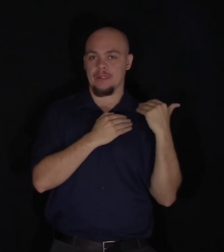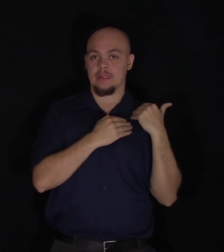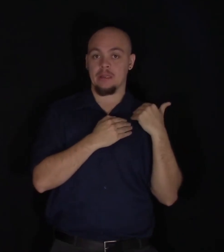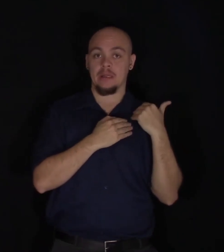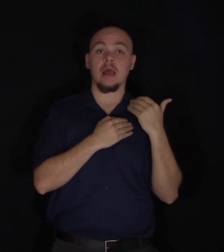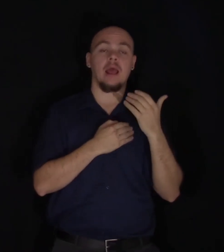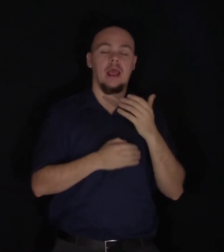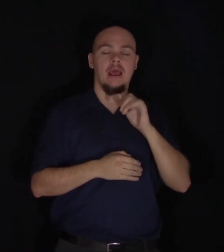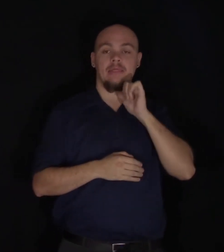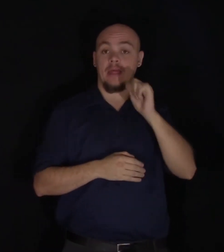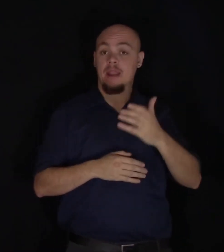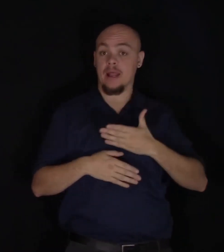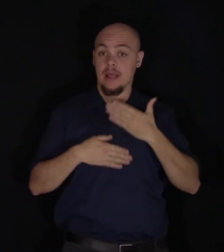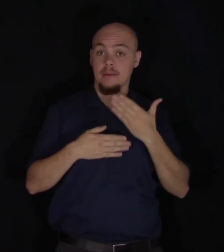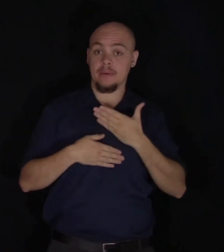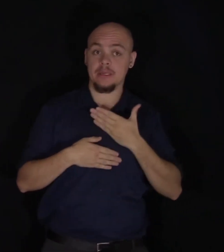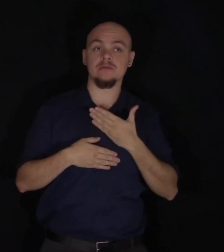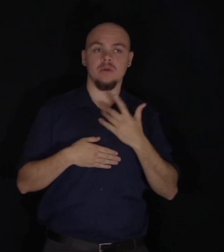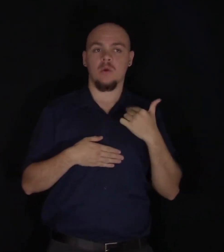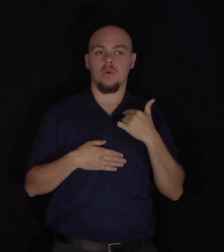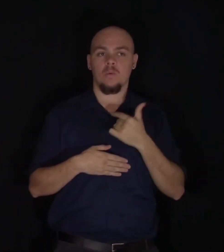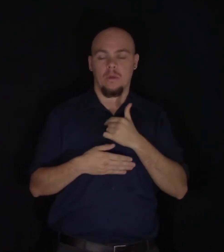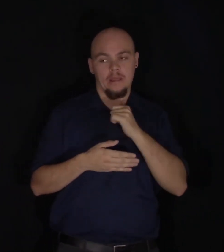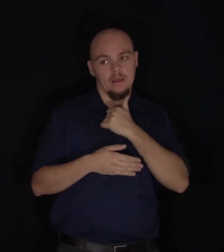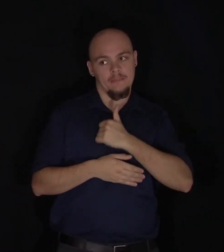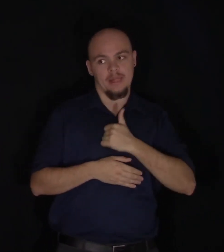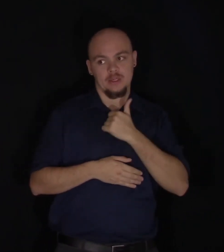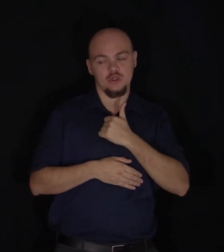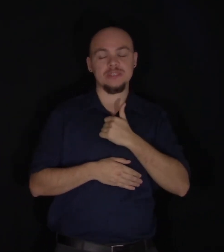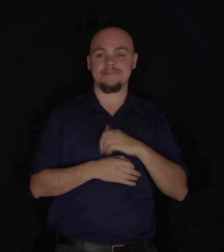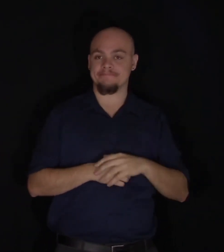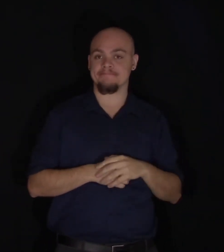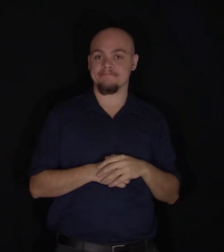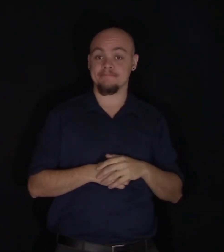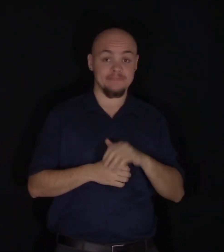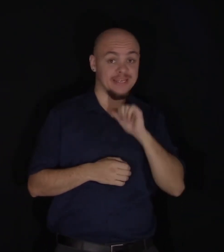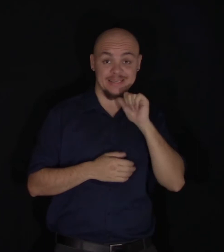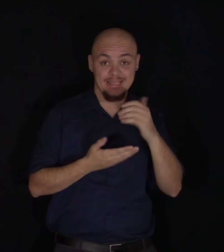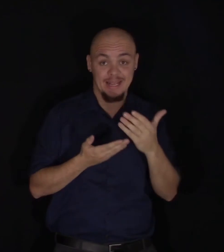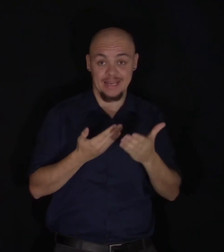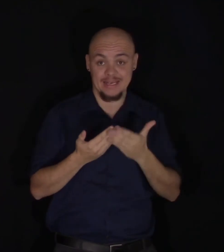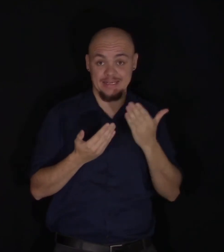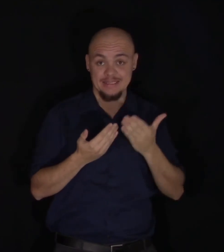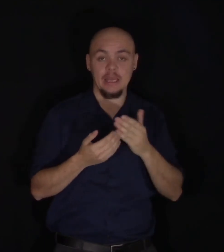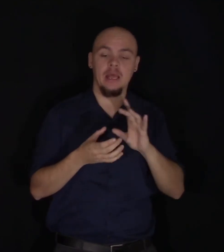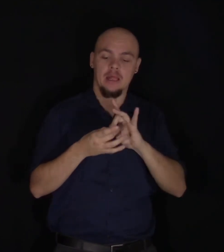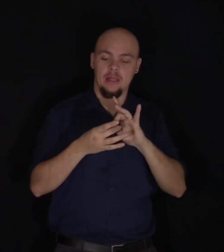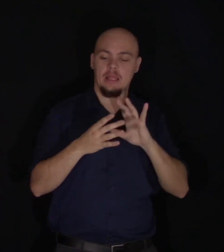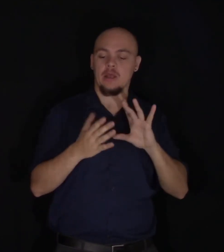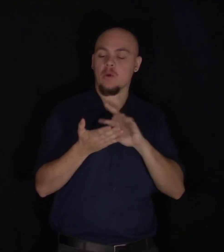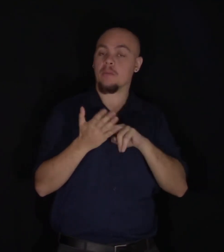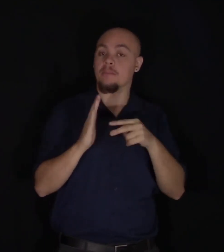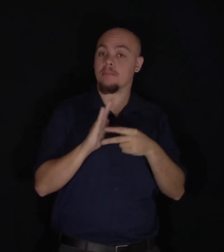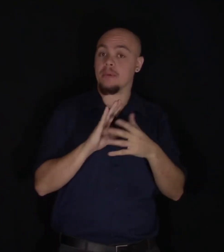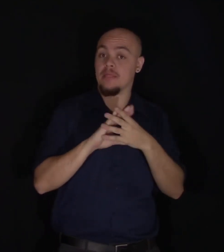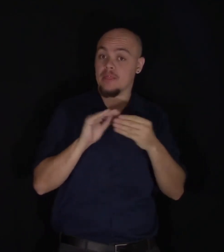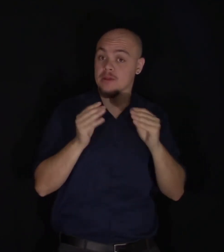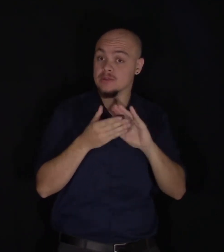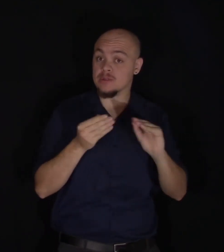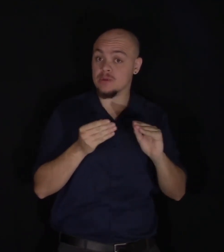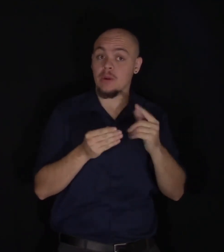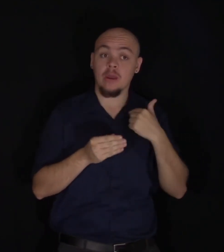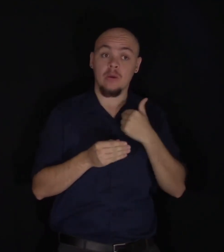that we have caused. That's not easy. Letting go involves changing the story that we tell